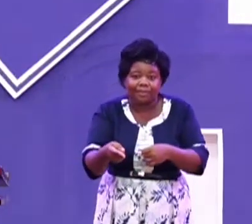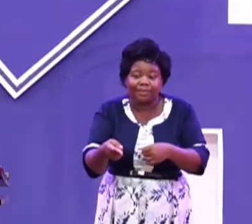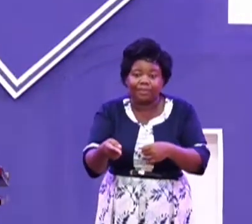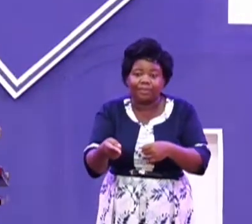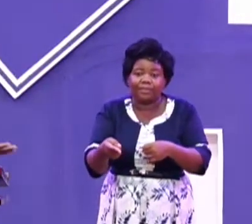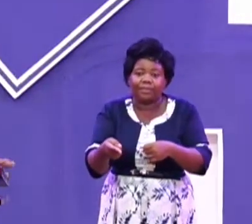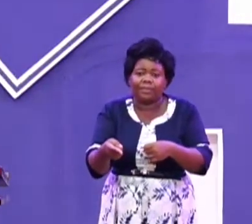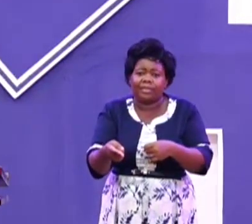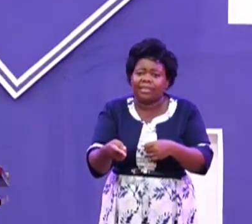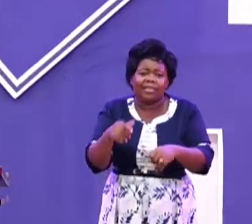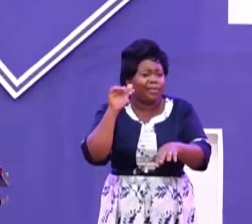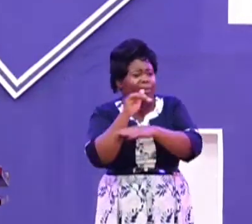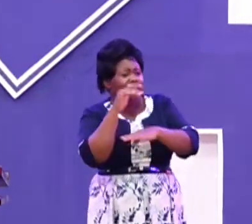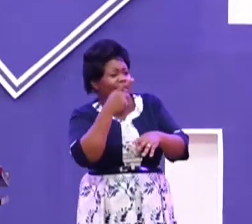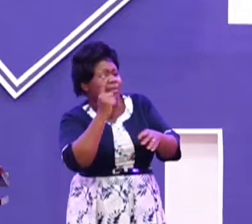said, when?